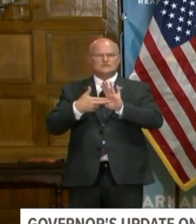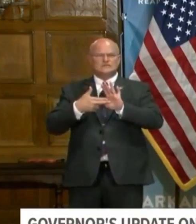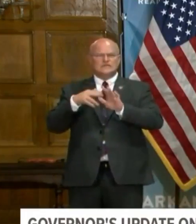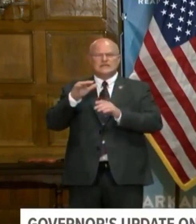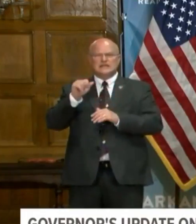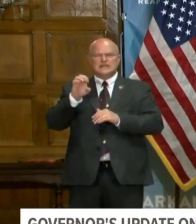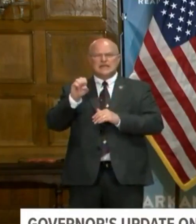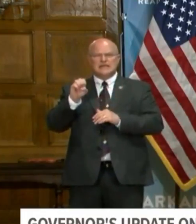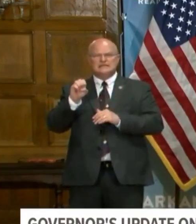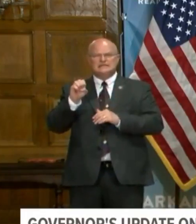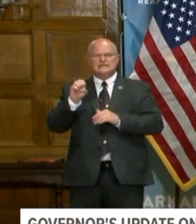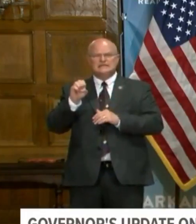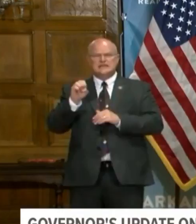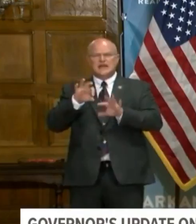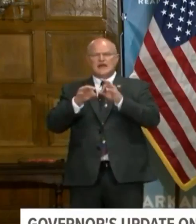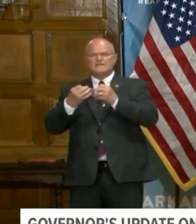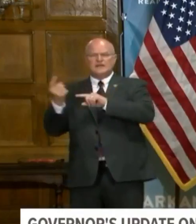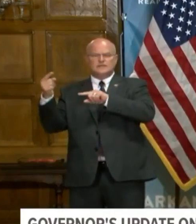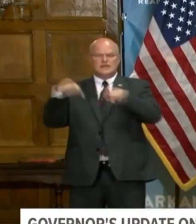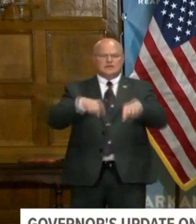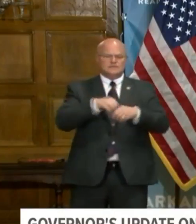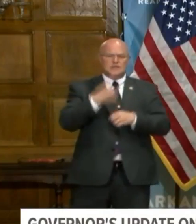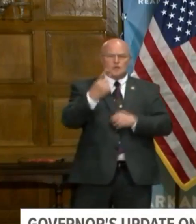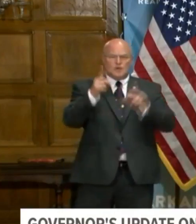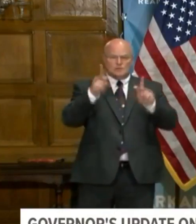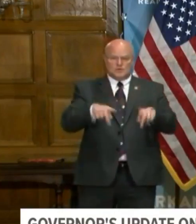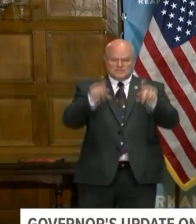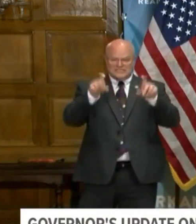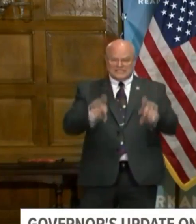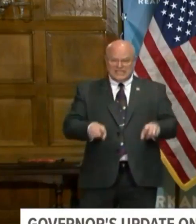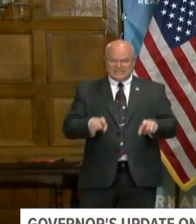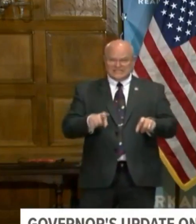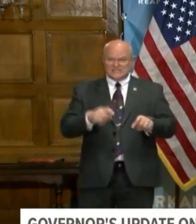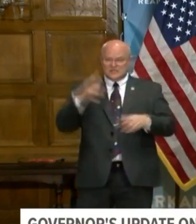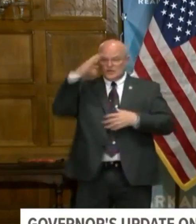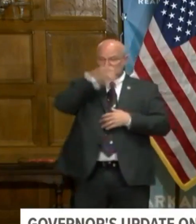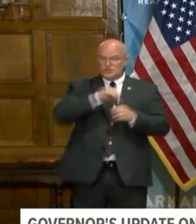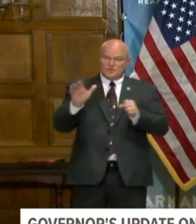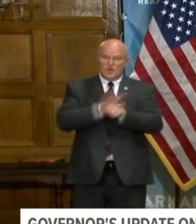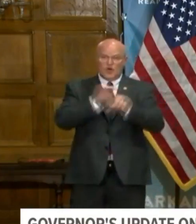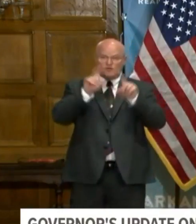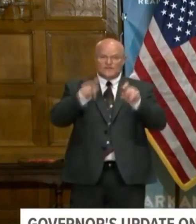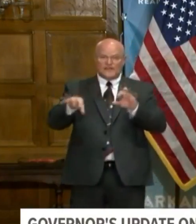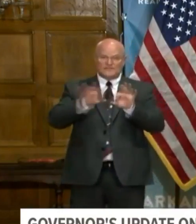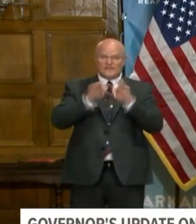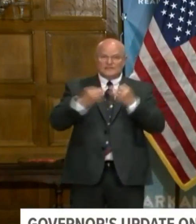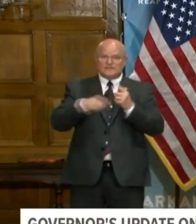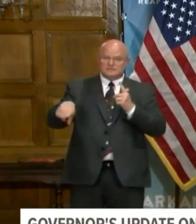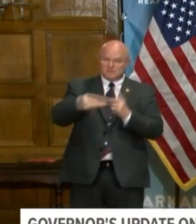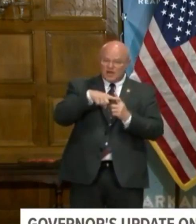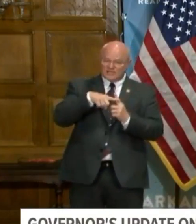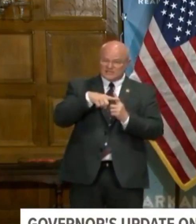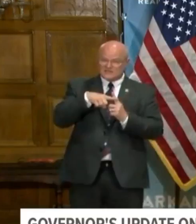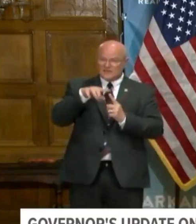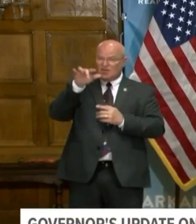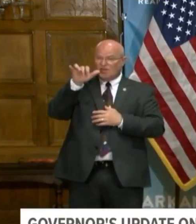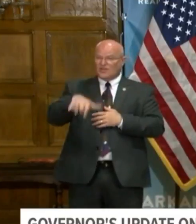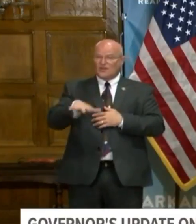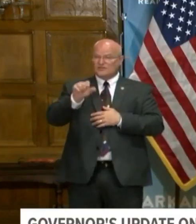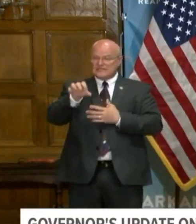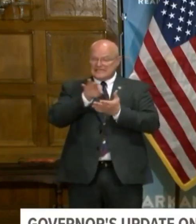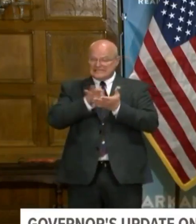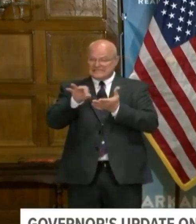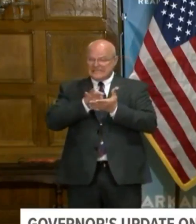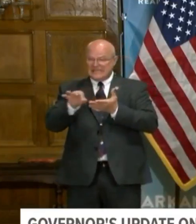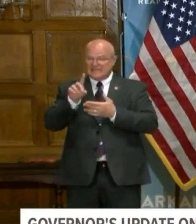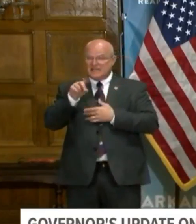cases. Maybe a family comes in and only one person is tested, so it's assumed the whole family is positive. Are those cases